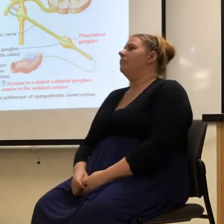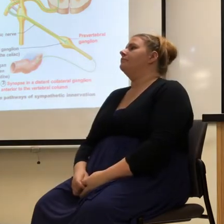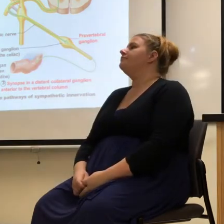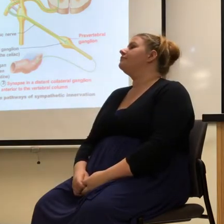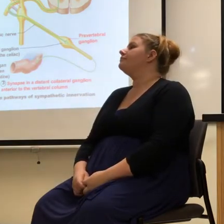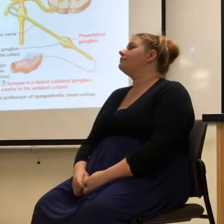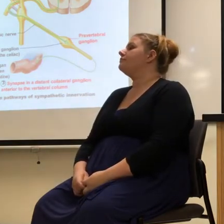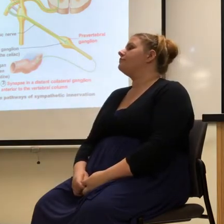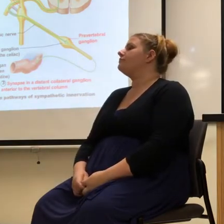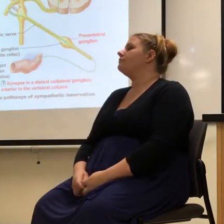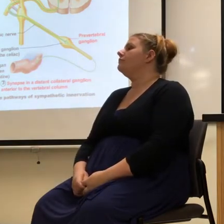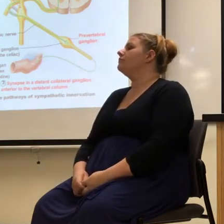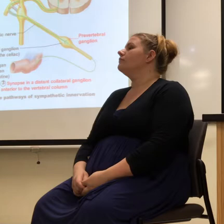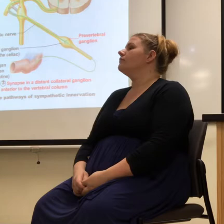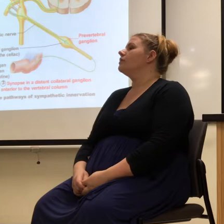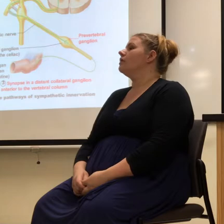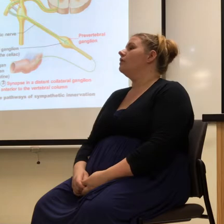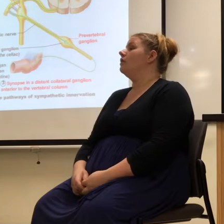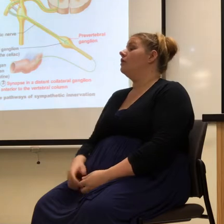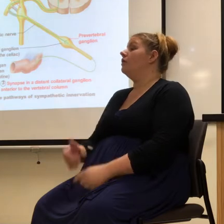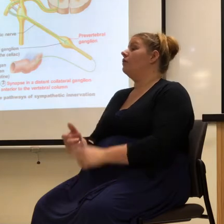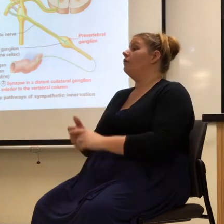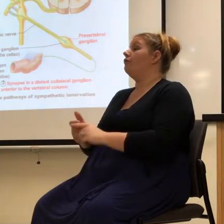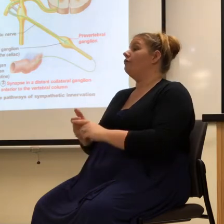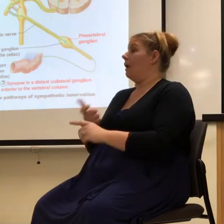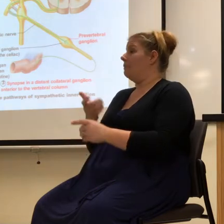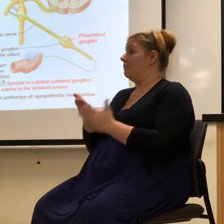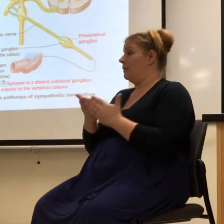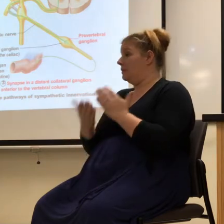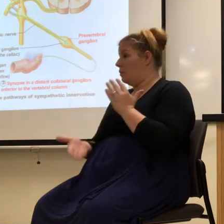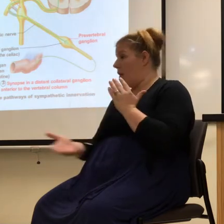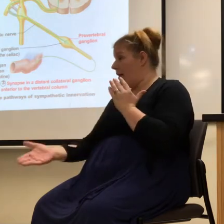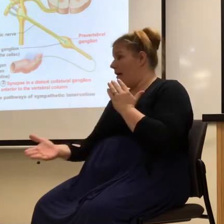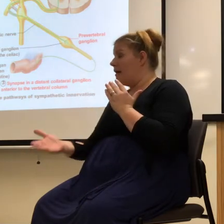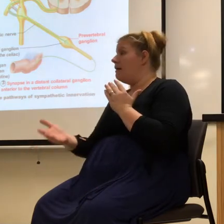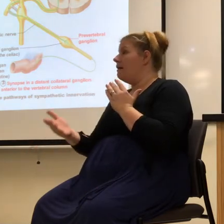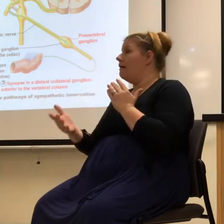So from this point on, then it's the postganglionic cell